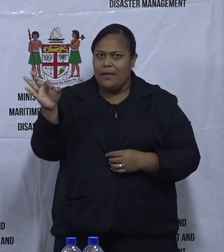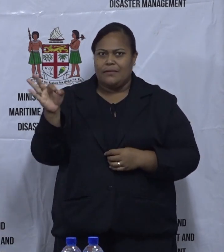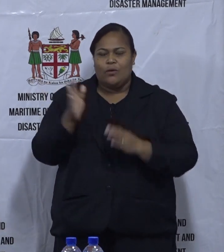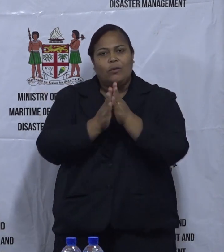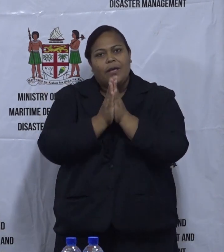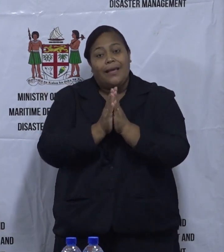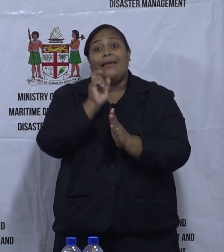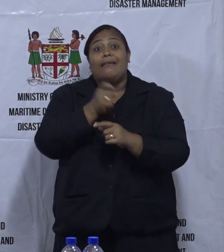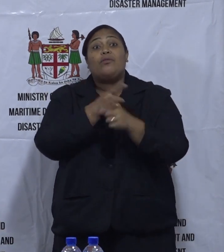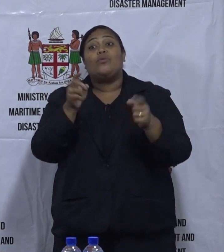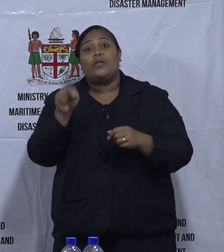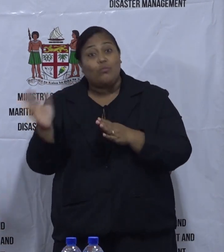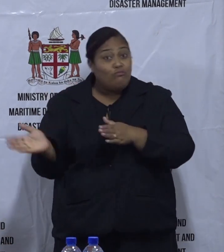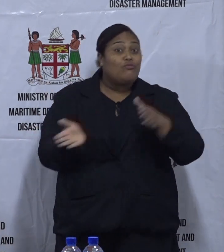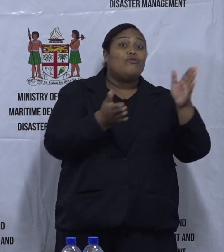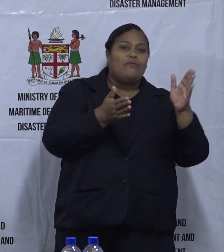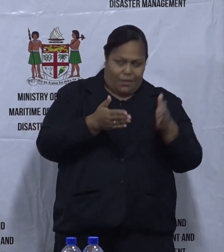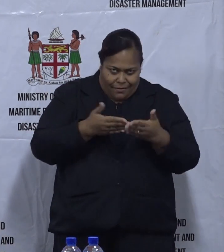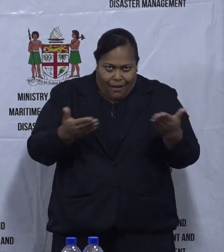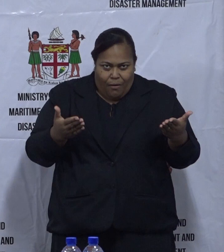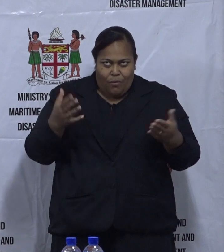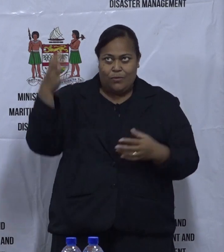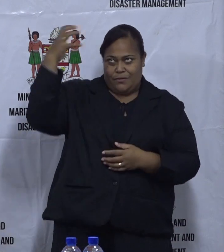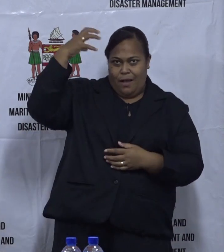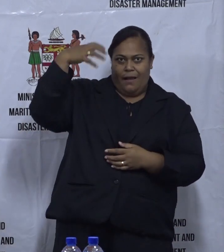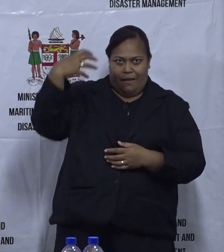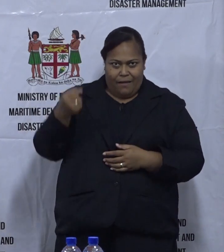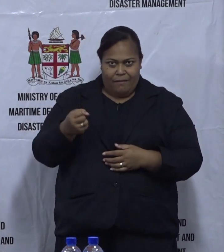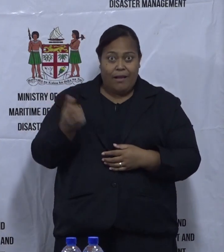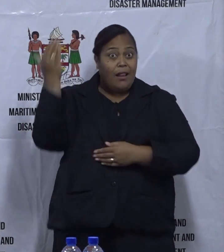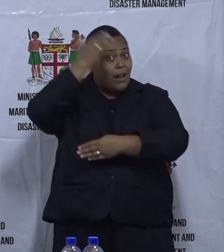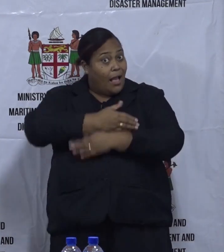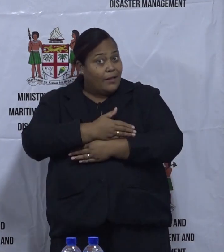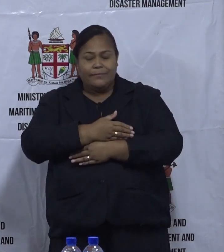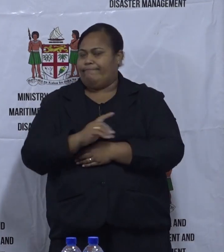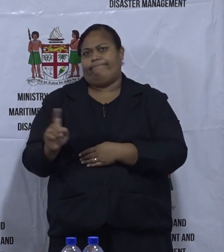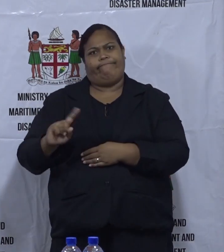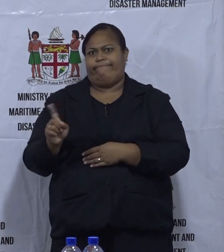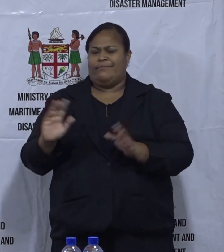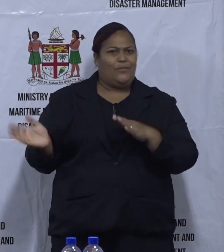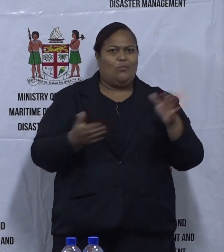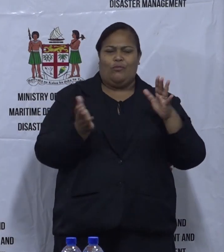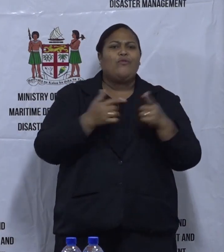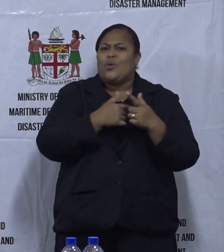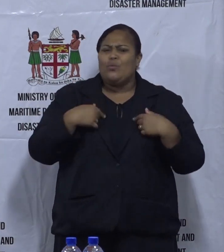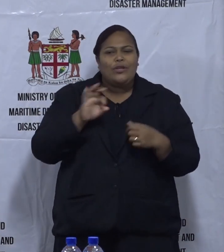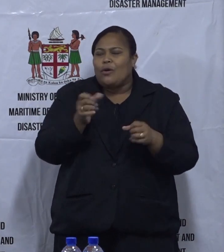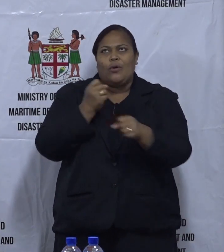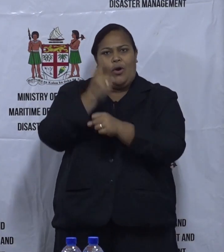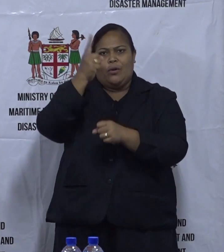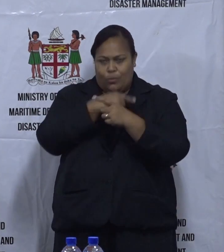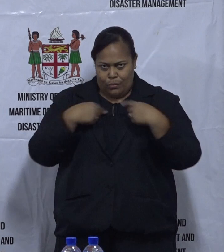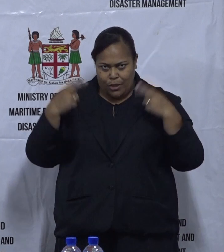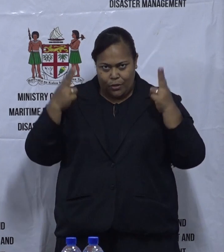they have to move, please do so during daylight, because we are not God. We are also humans, and we are exposed to the same